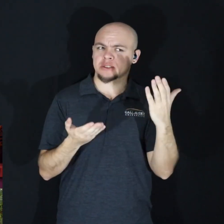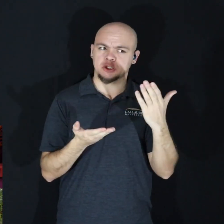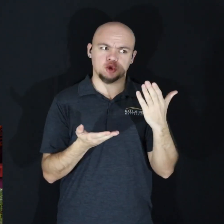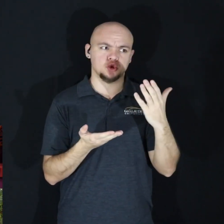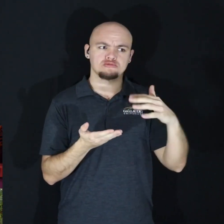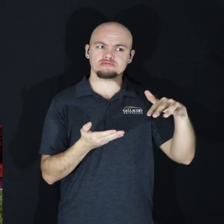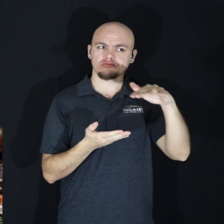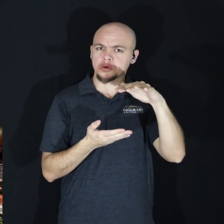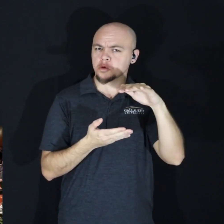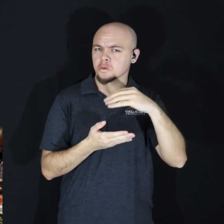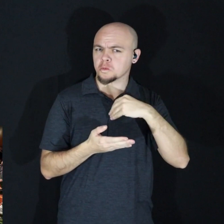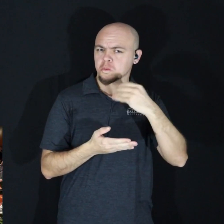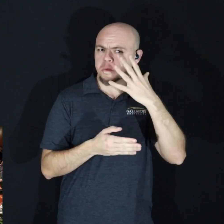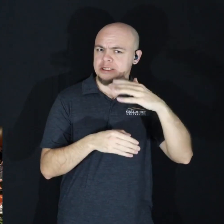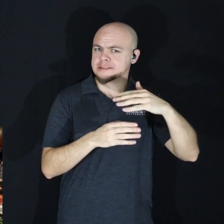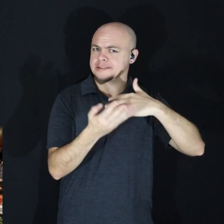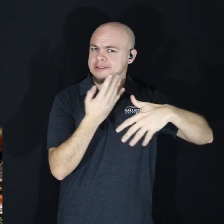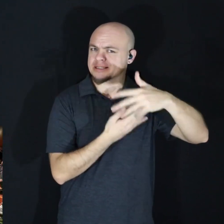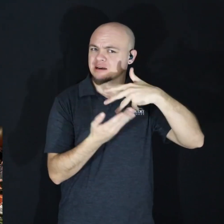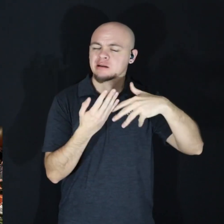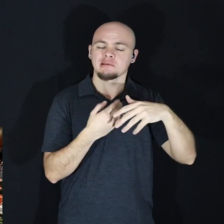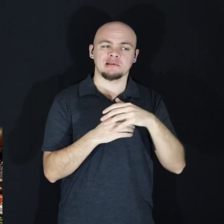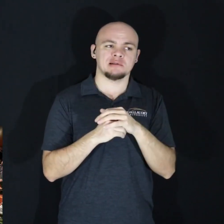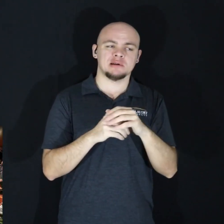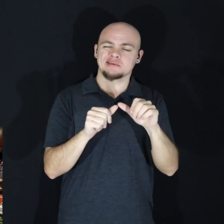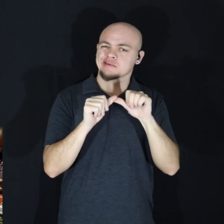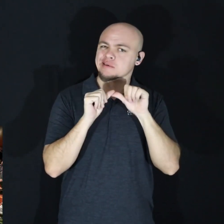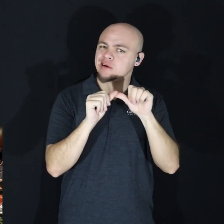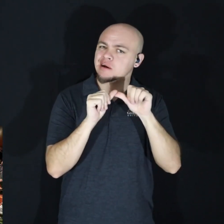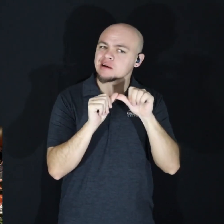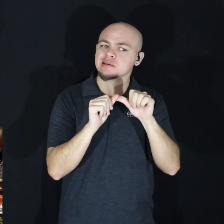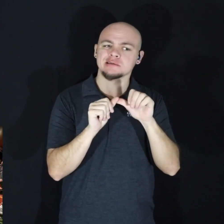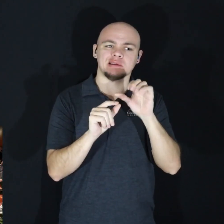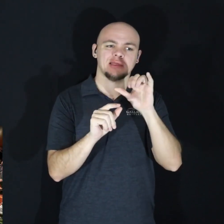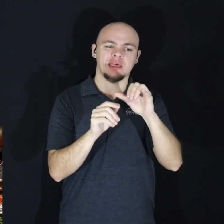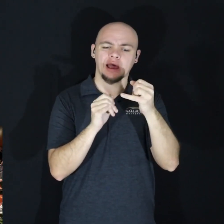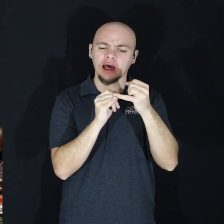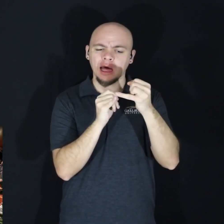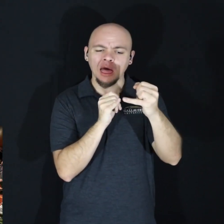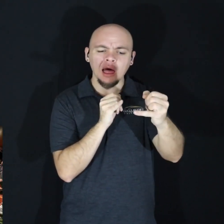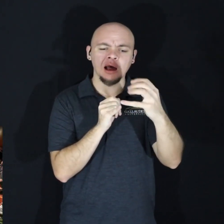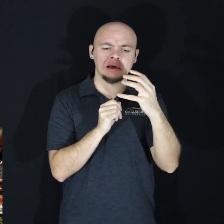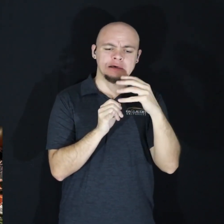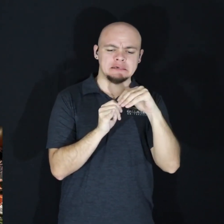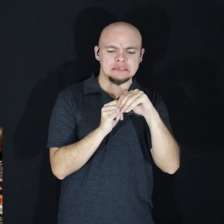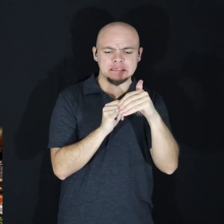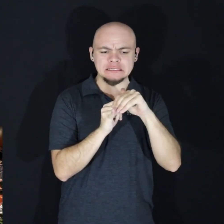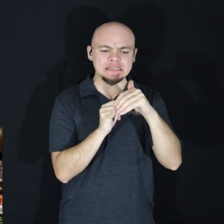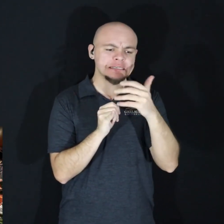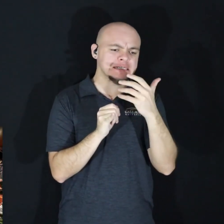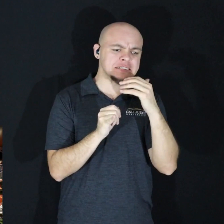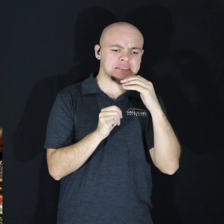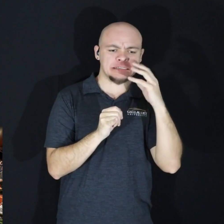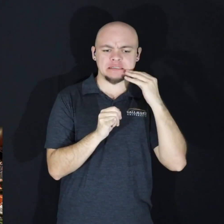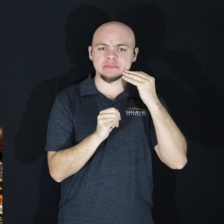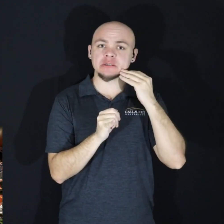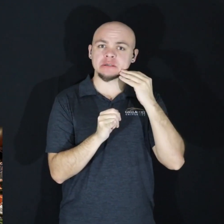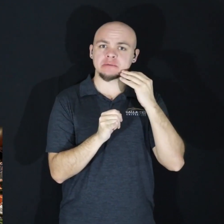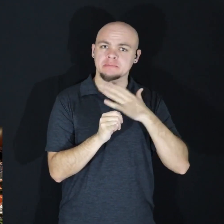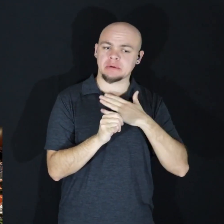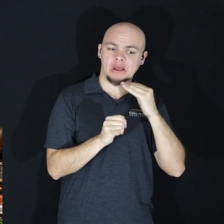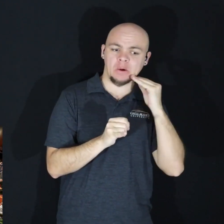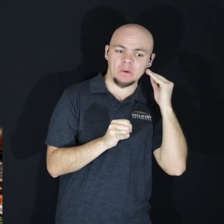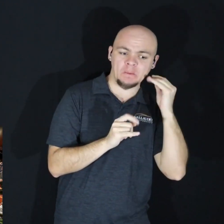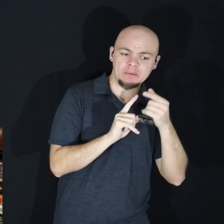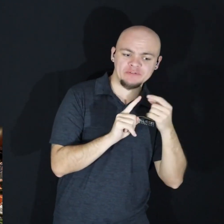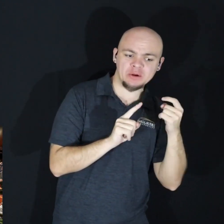white society, you're constantly having these borderline experiences between the home you come from and the